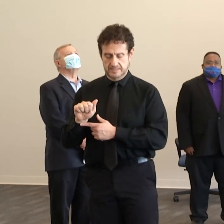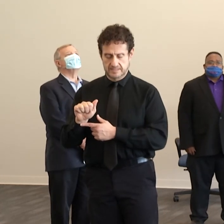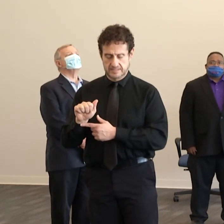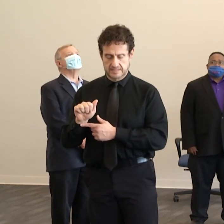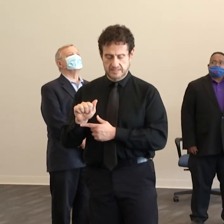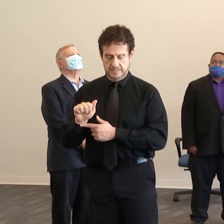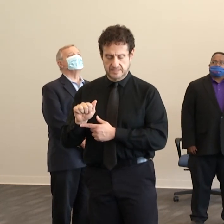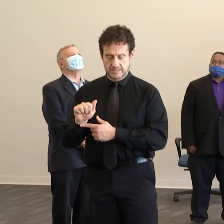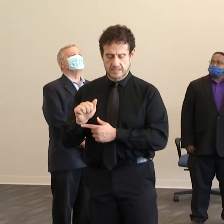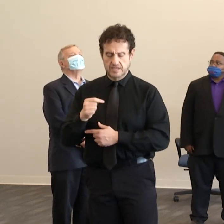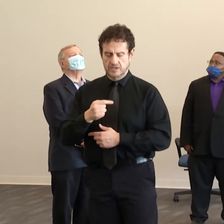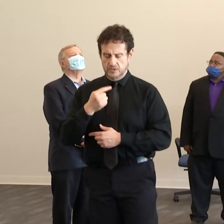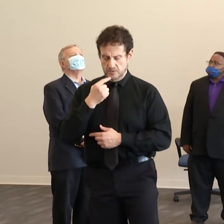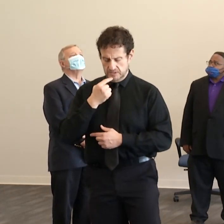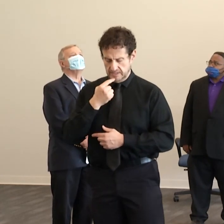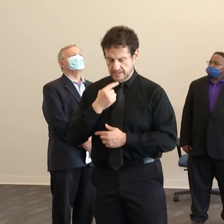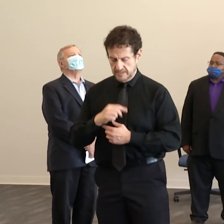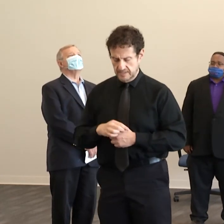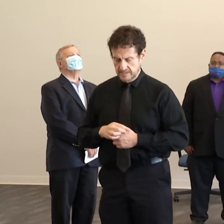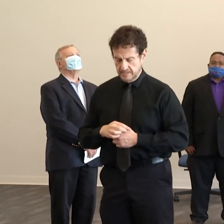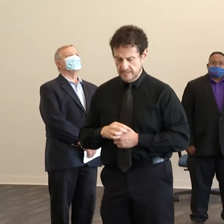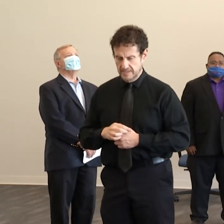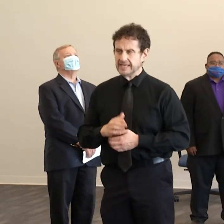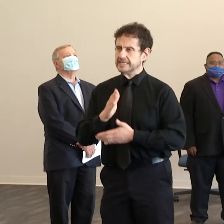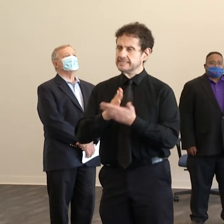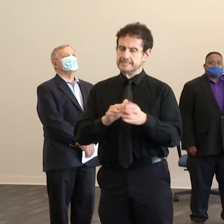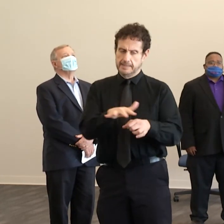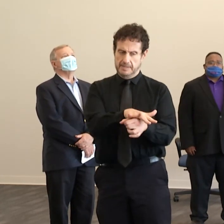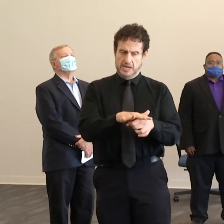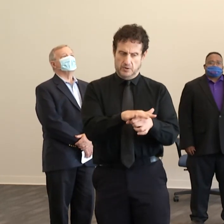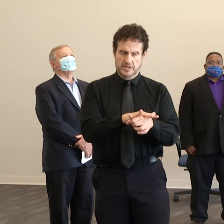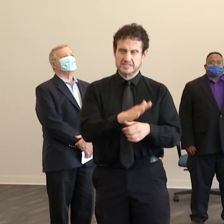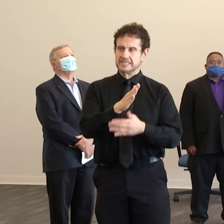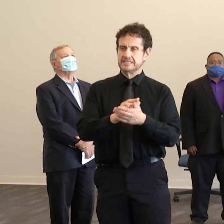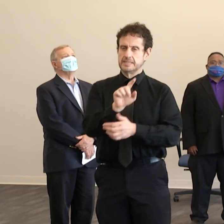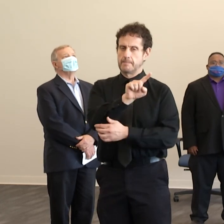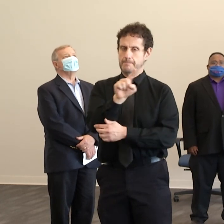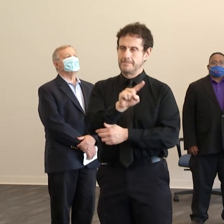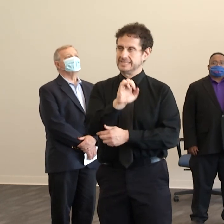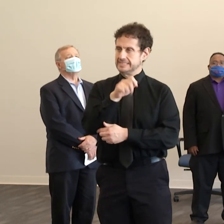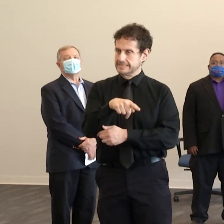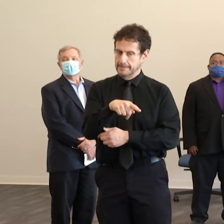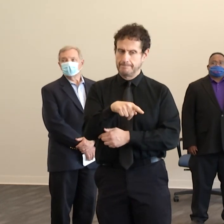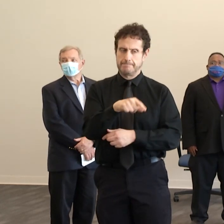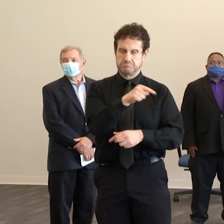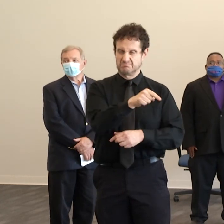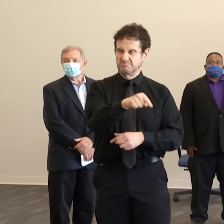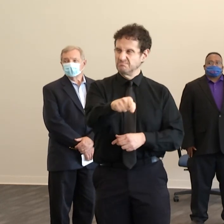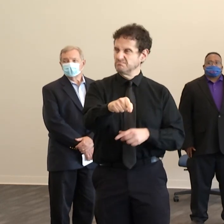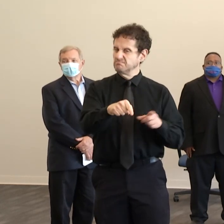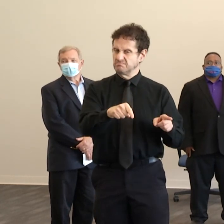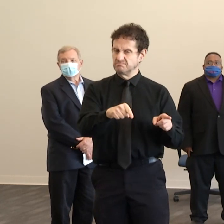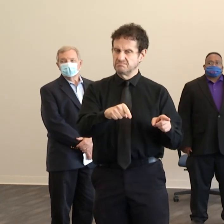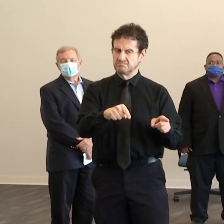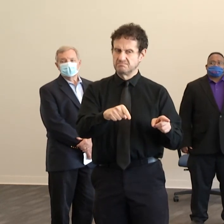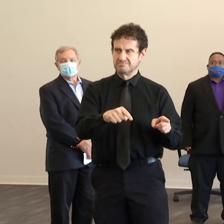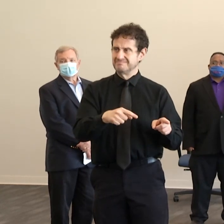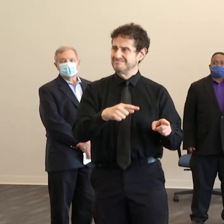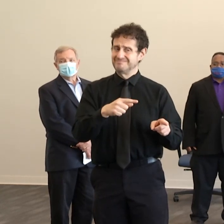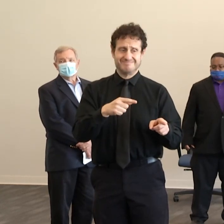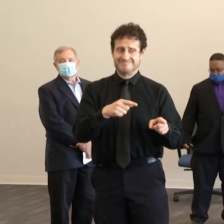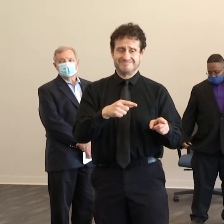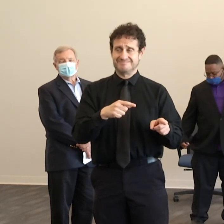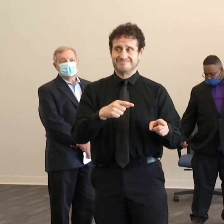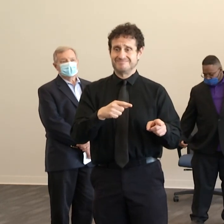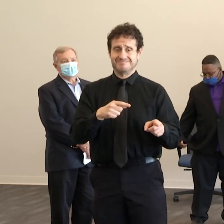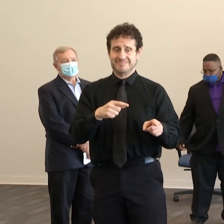You mentioned that some of the zip codes that you serve have been getting half of the mail order